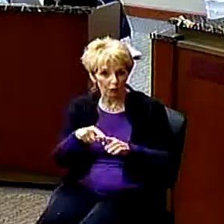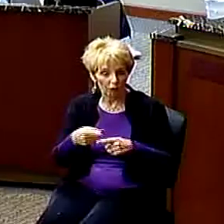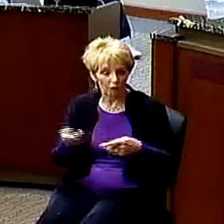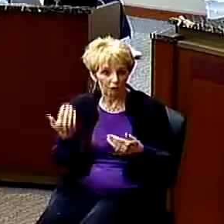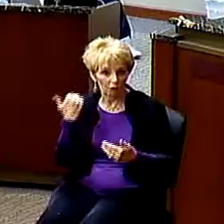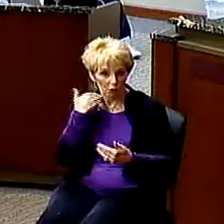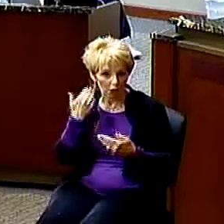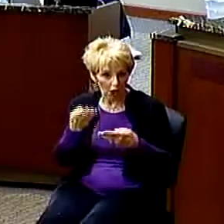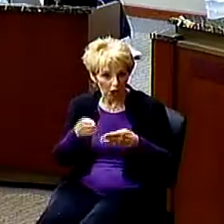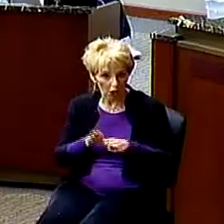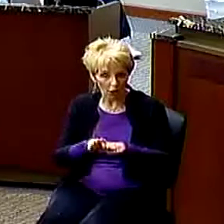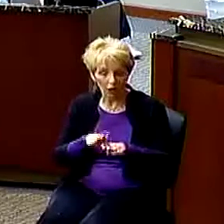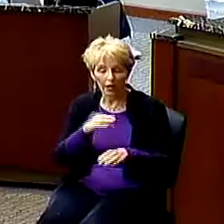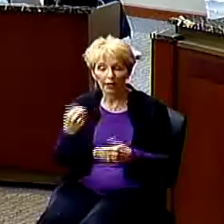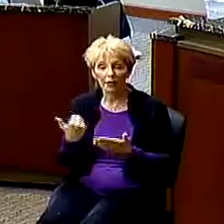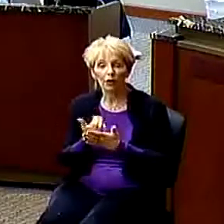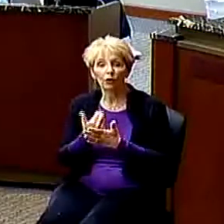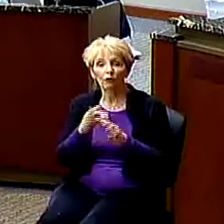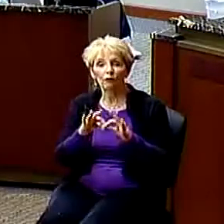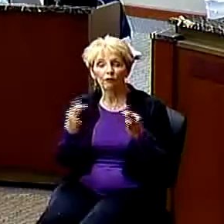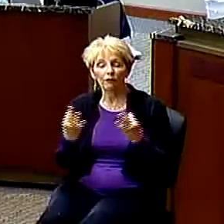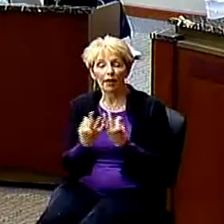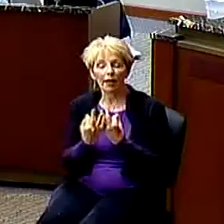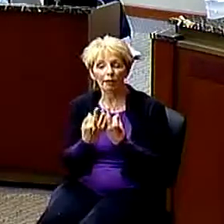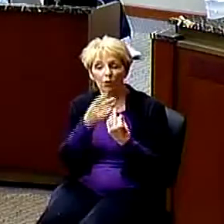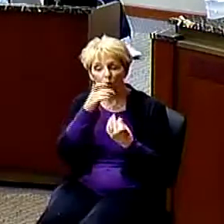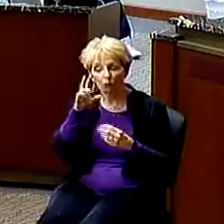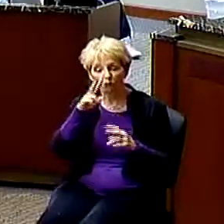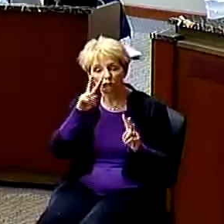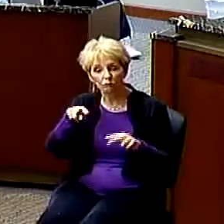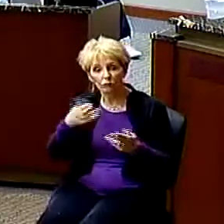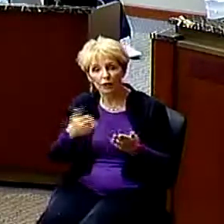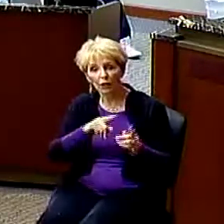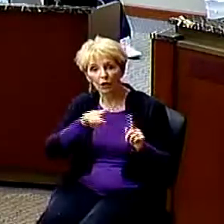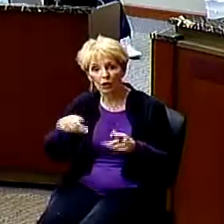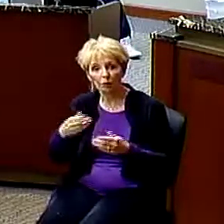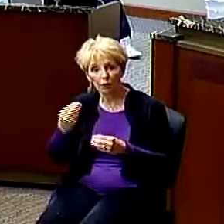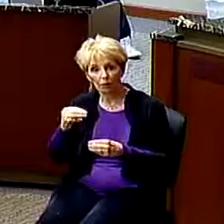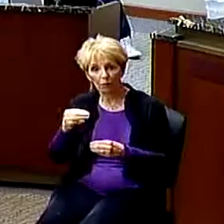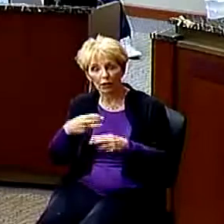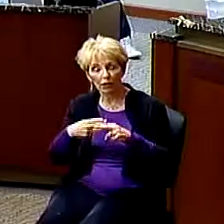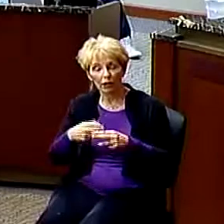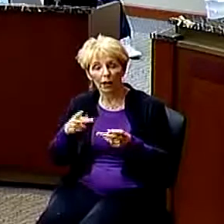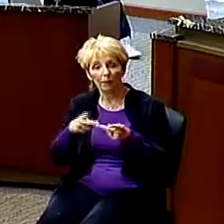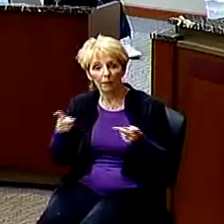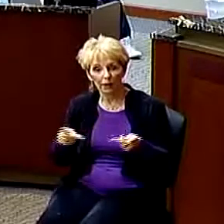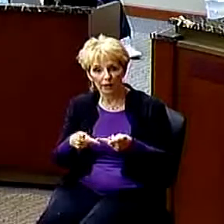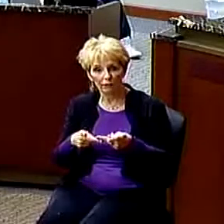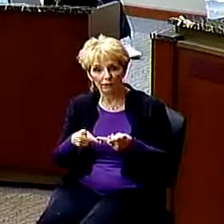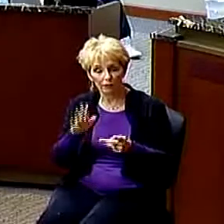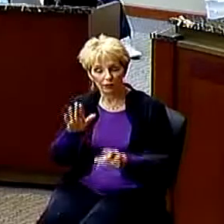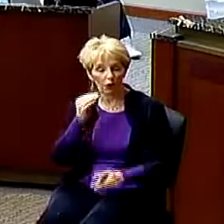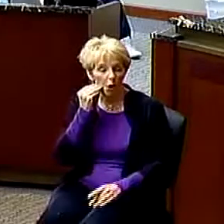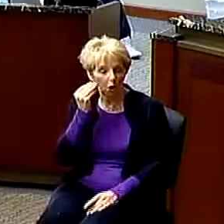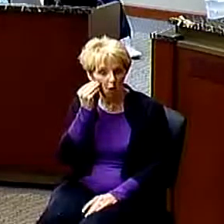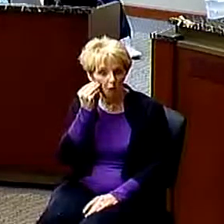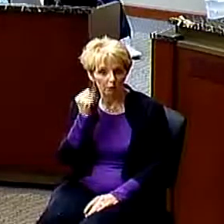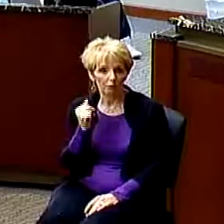foreclosure, and even new families looking here to call Morganton a place of home, for their